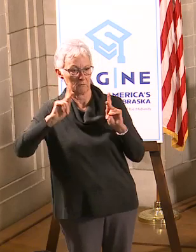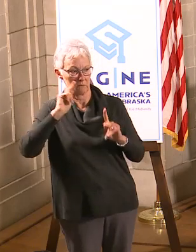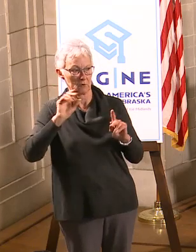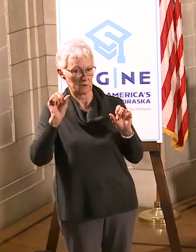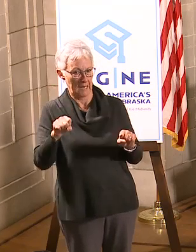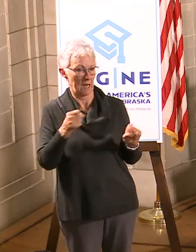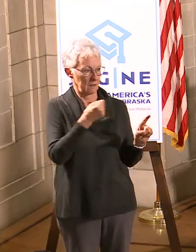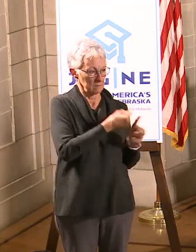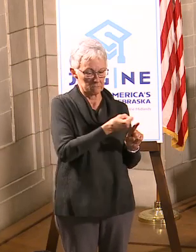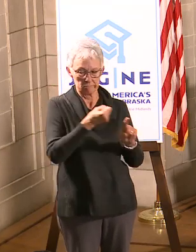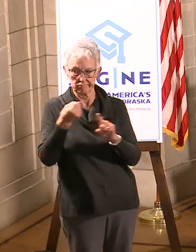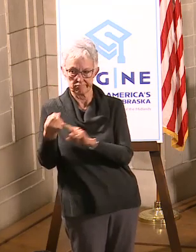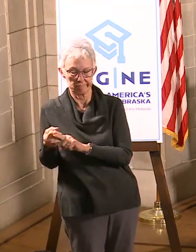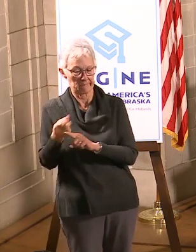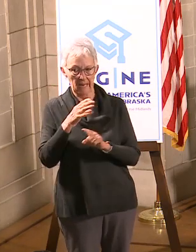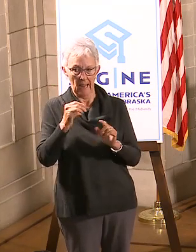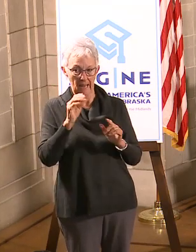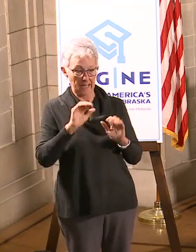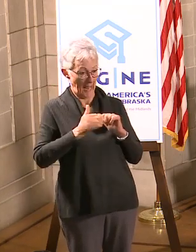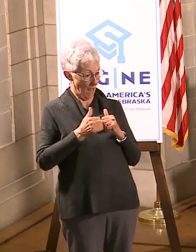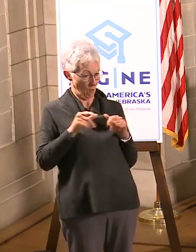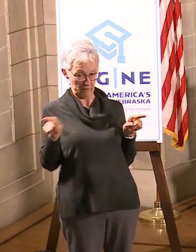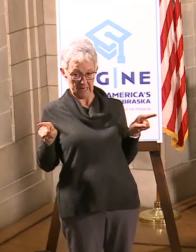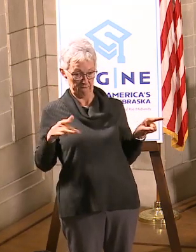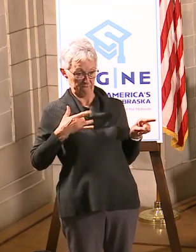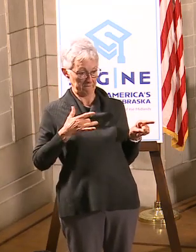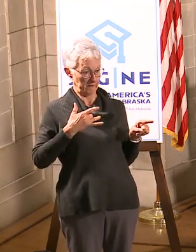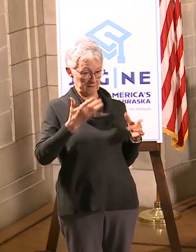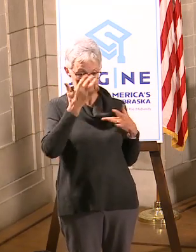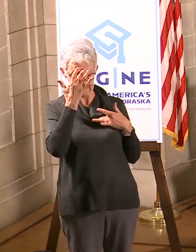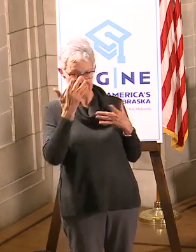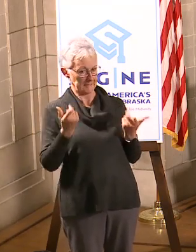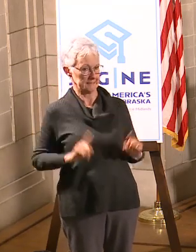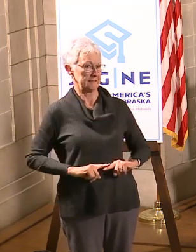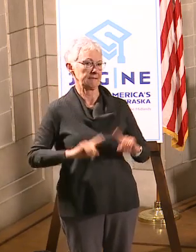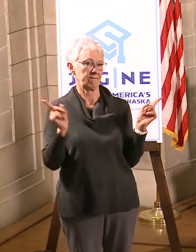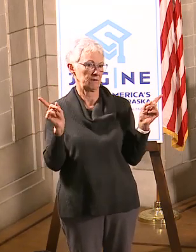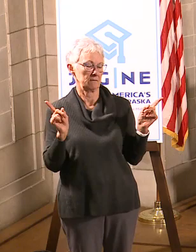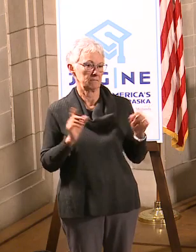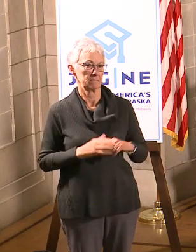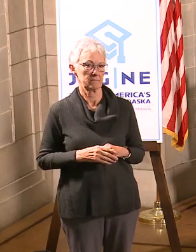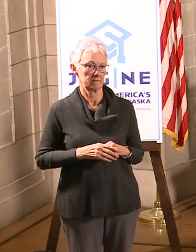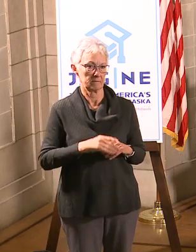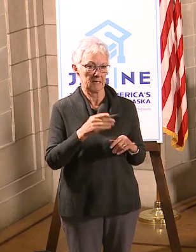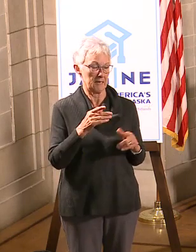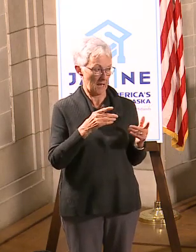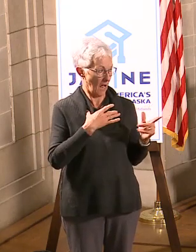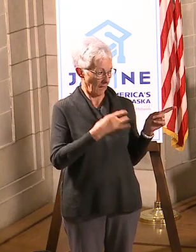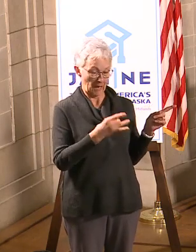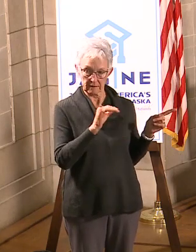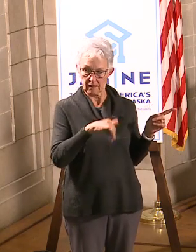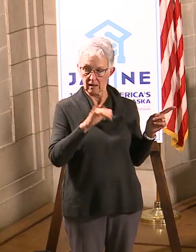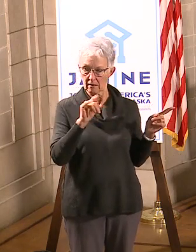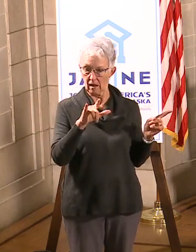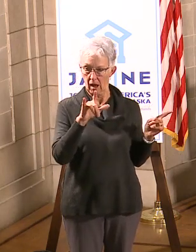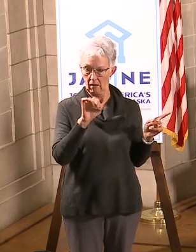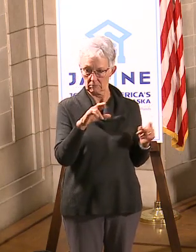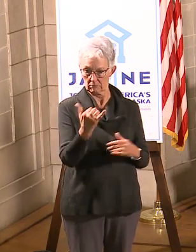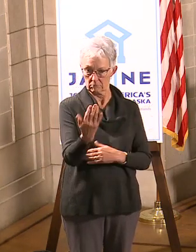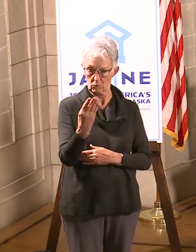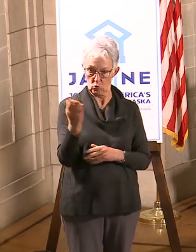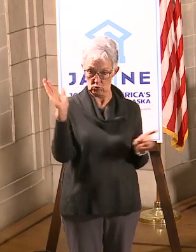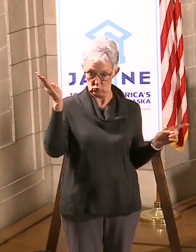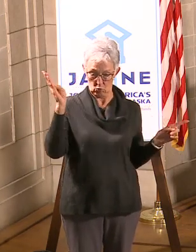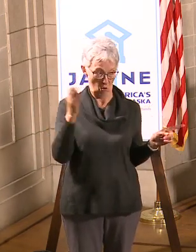I really appreciate Tyler getting the message across here with regard to, you know, just because you're young doesn't mean that you're going to be immune from getting this virus or having severe